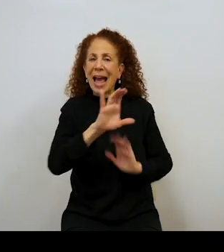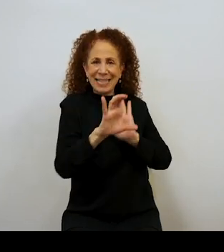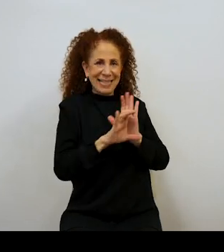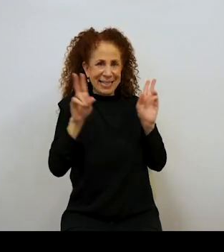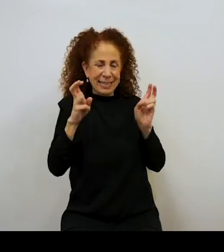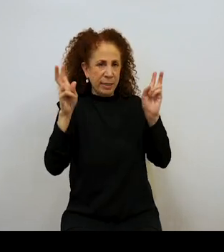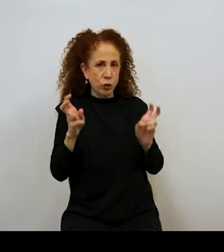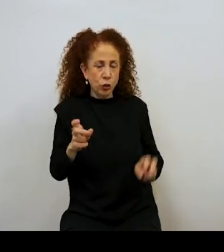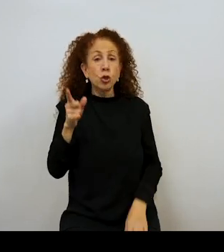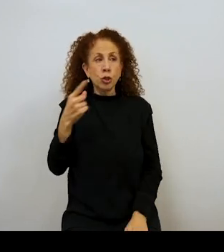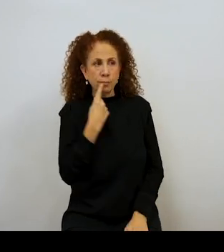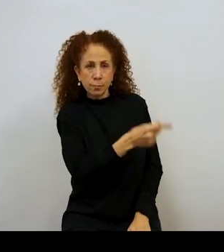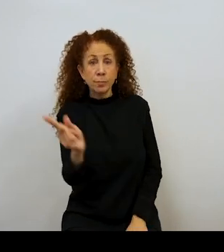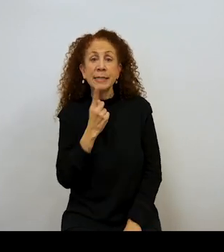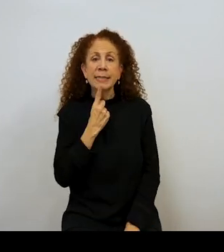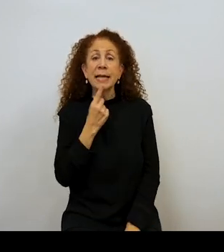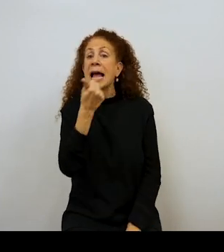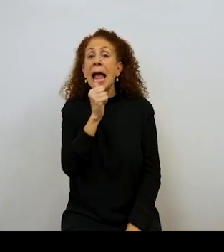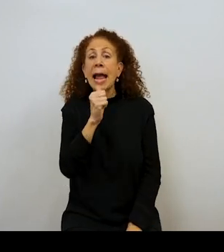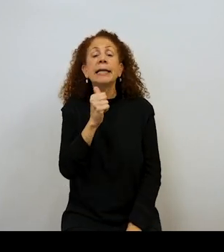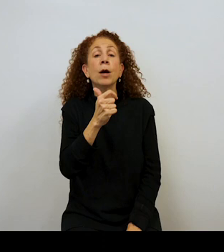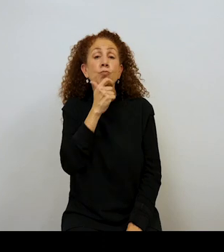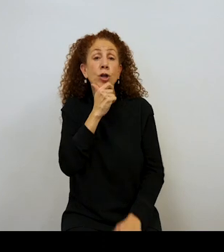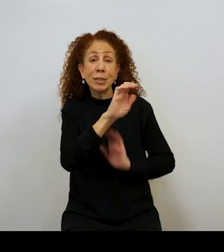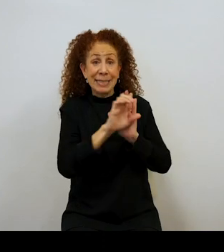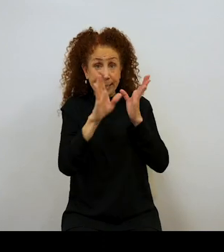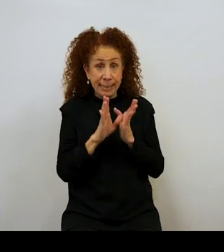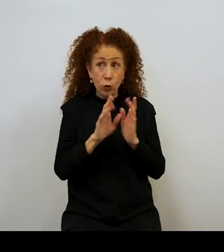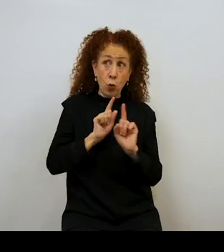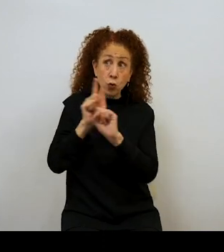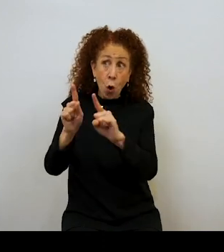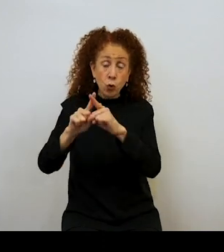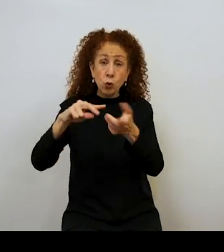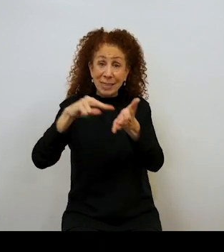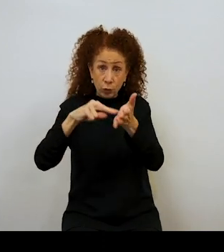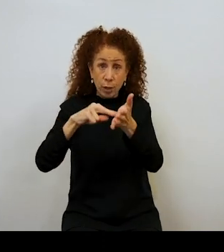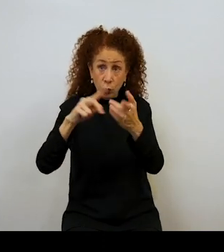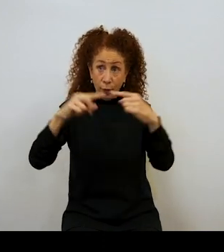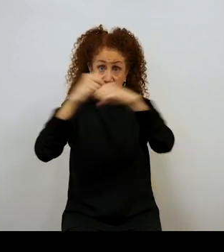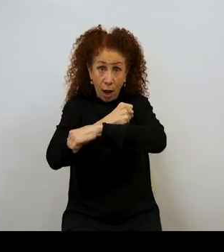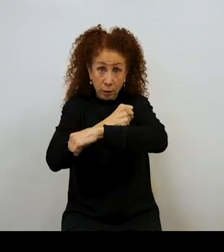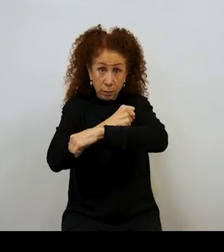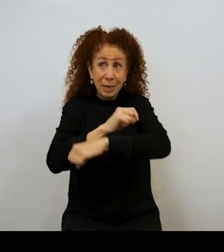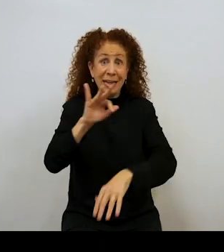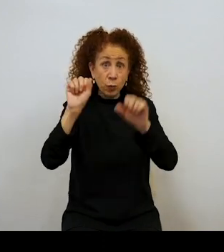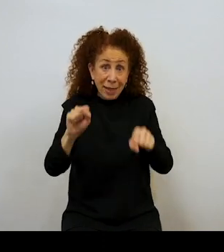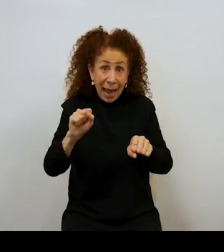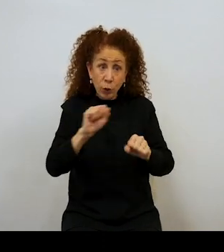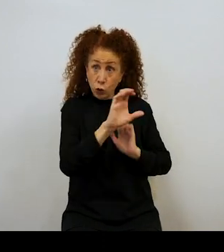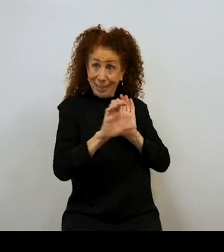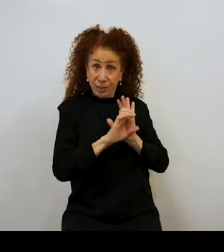issues, had said, any British citizens who go off to fight in Syria, wherever we can, we will strip them